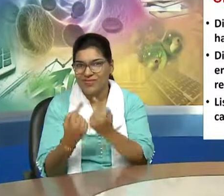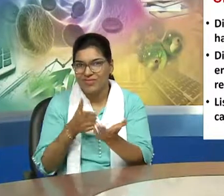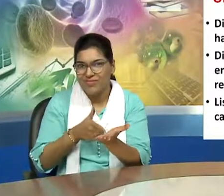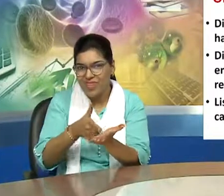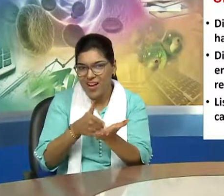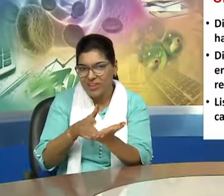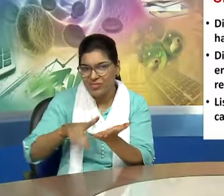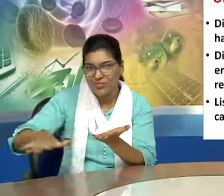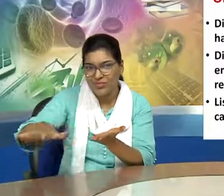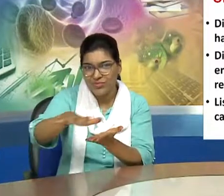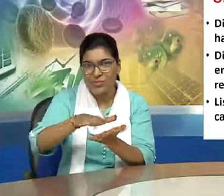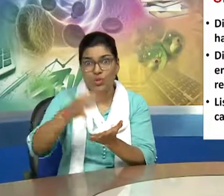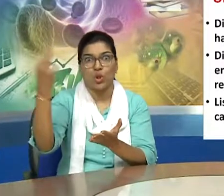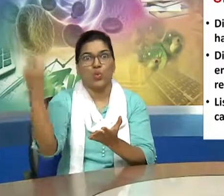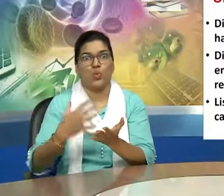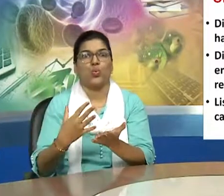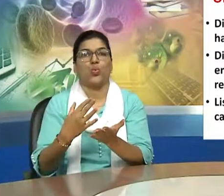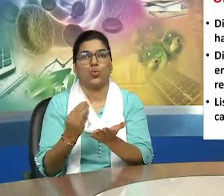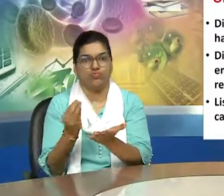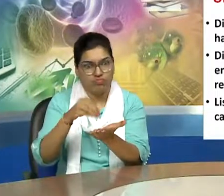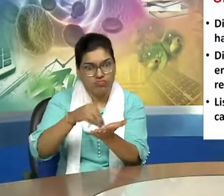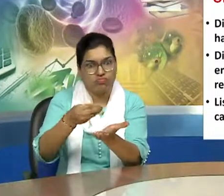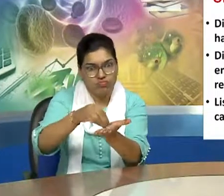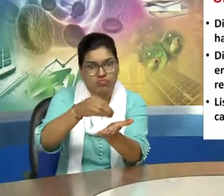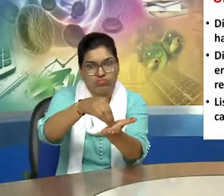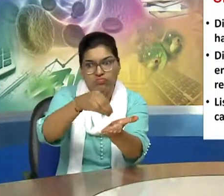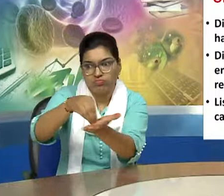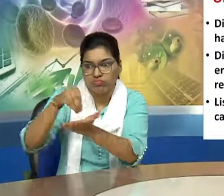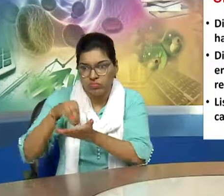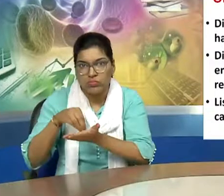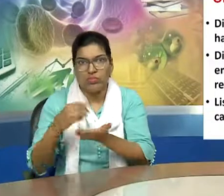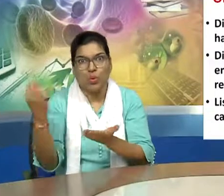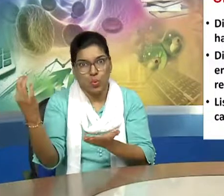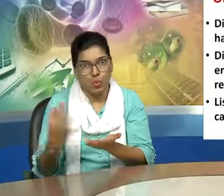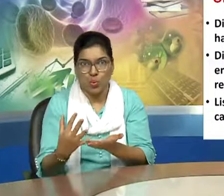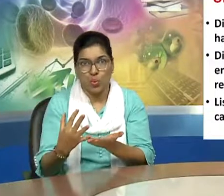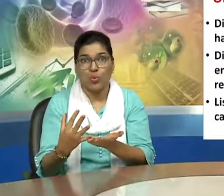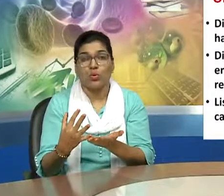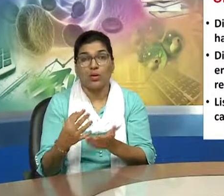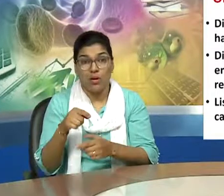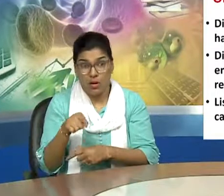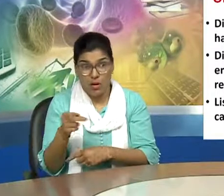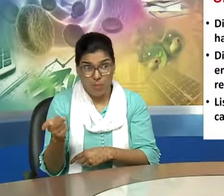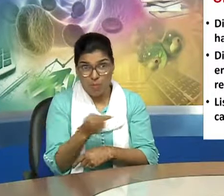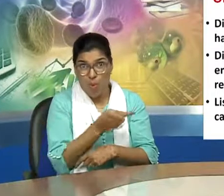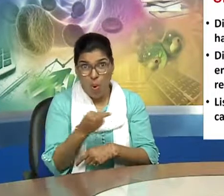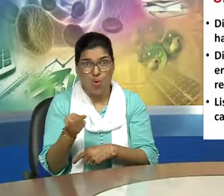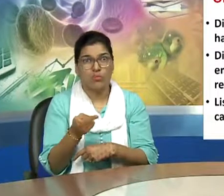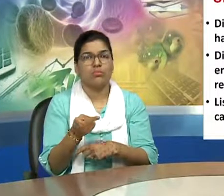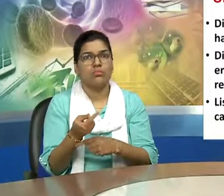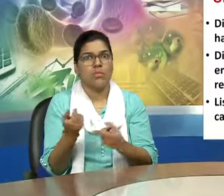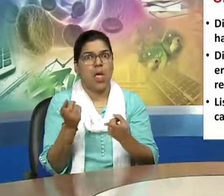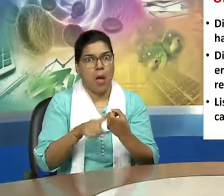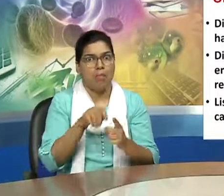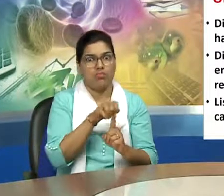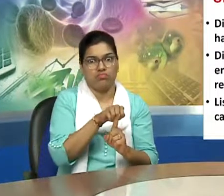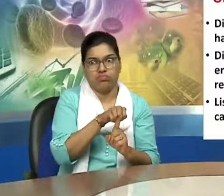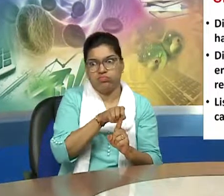on the screen also, it is we will discuss how mining and modern